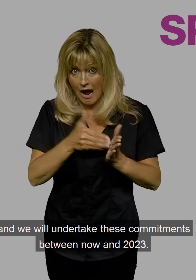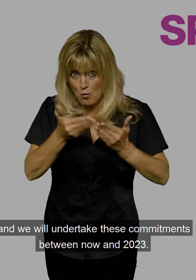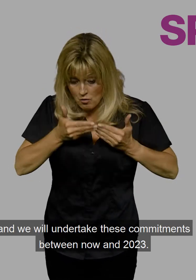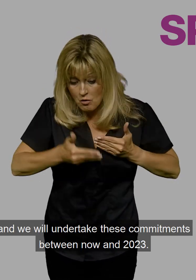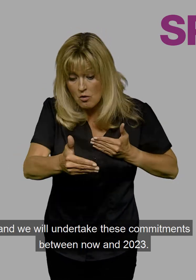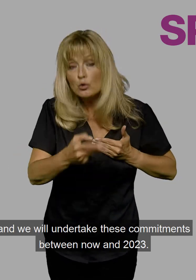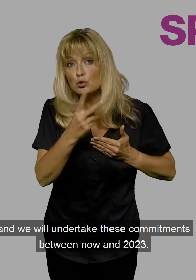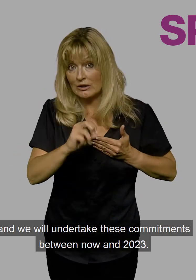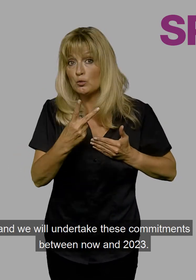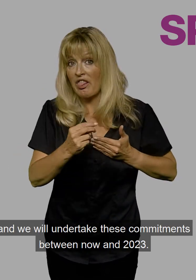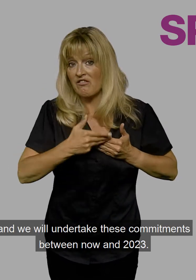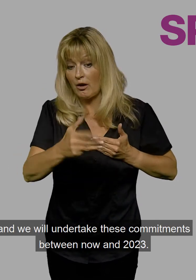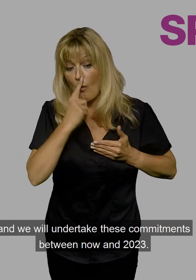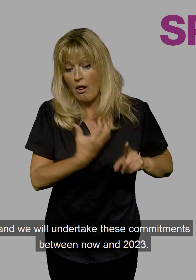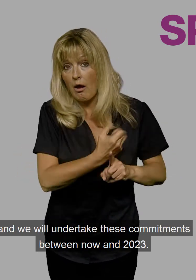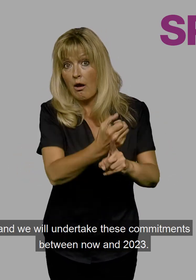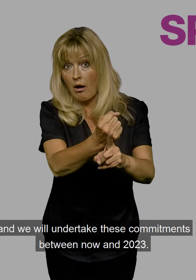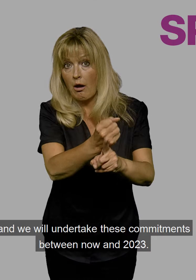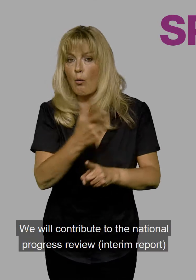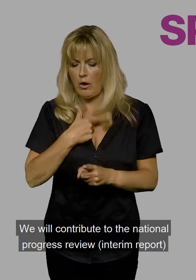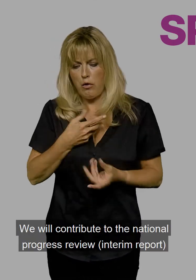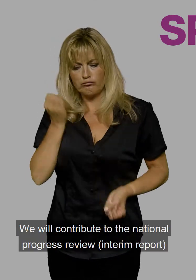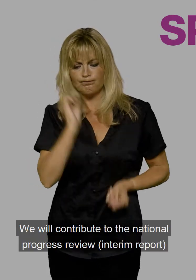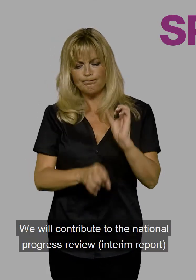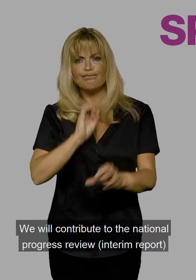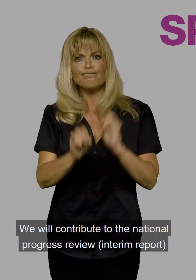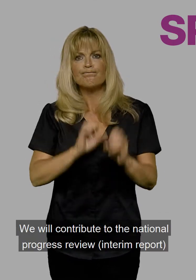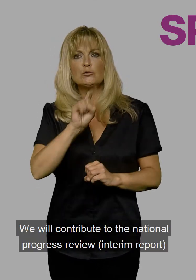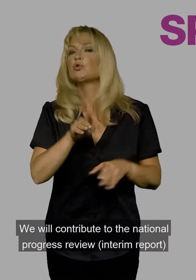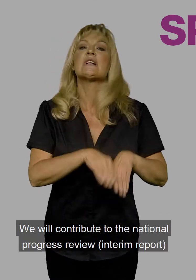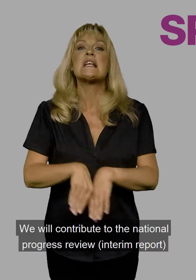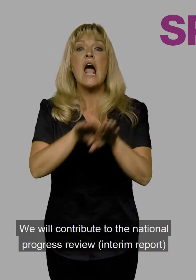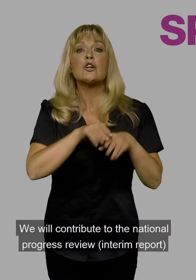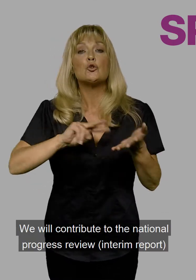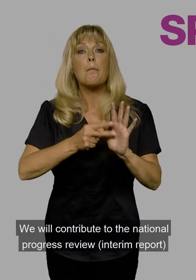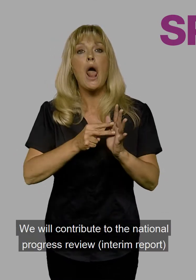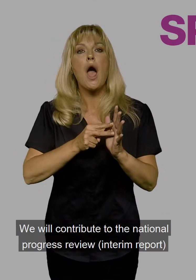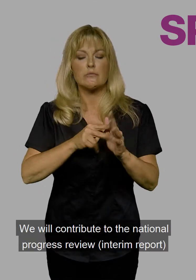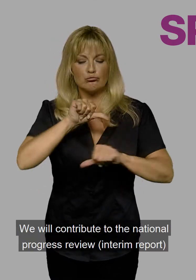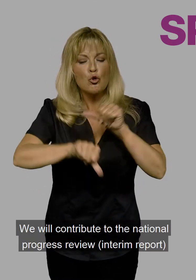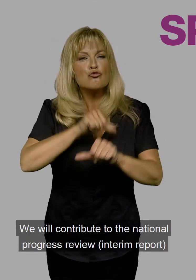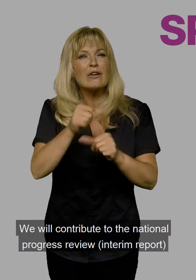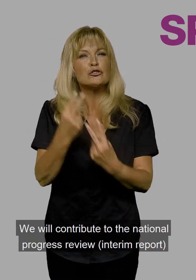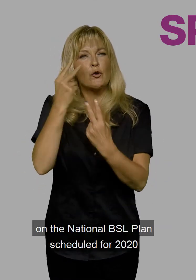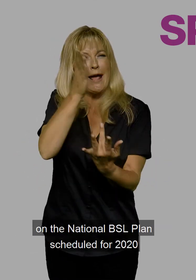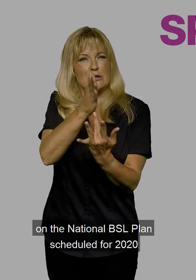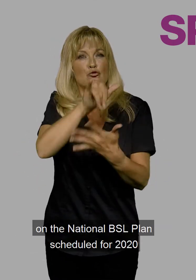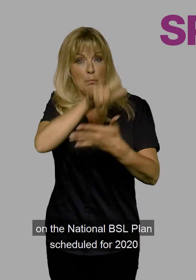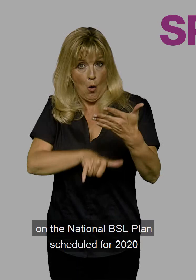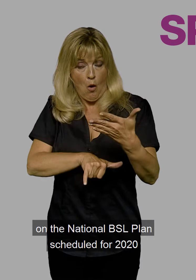and 2023. We will contribute to the National Progress Review interim report on the National